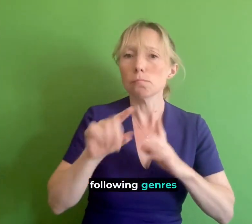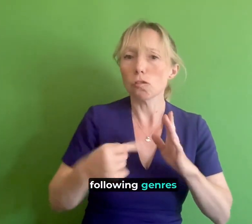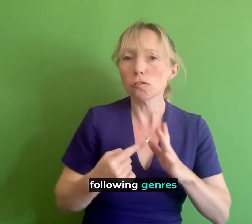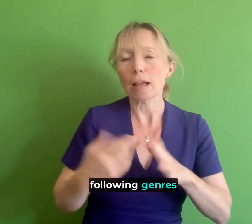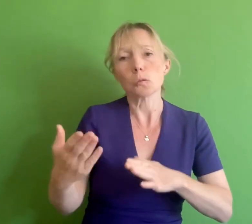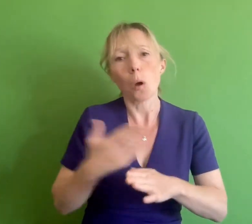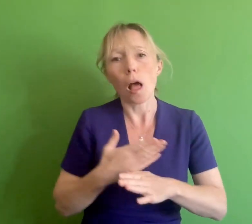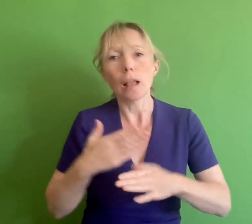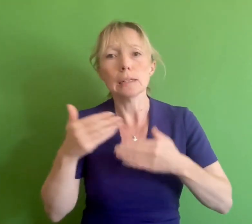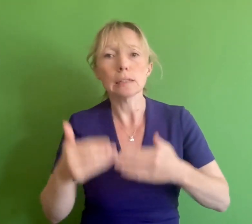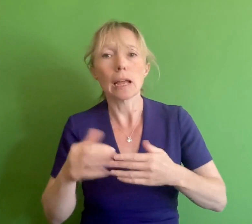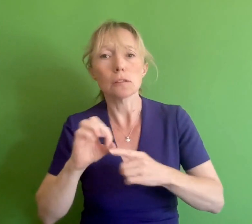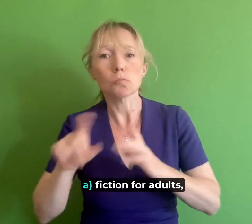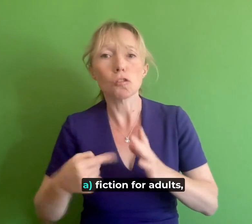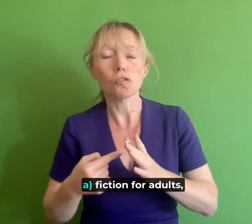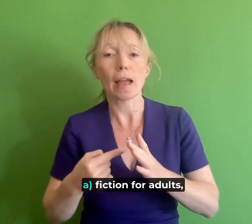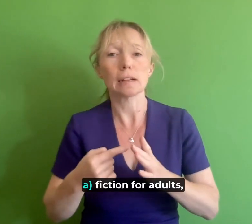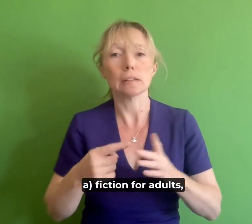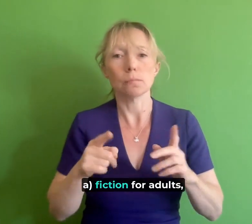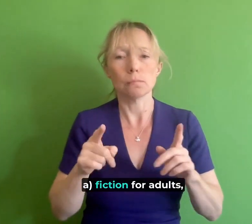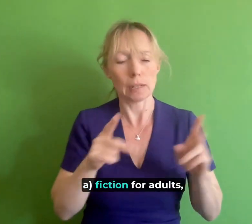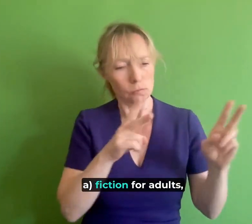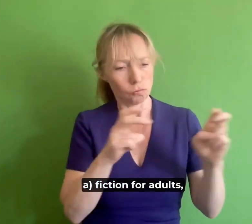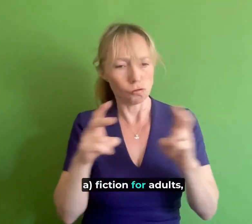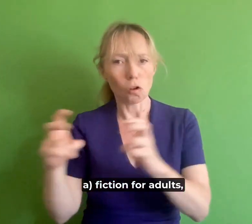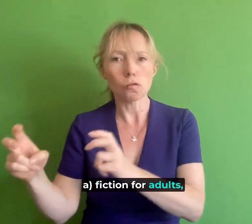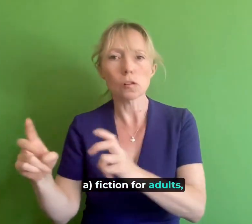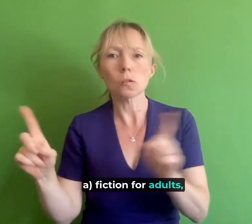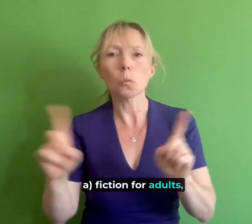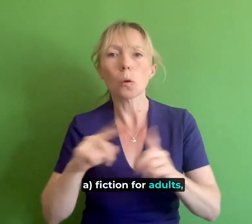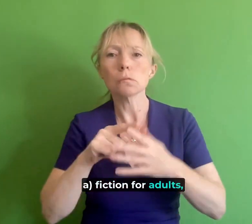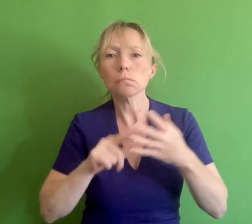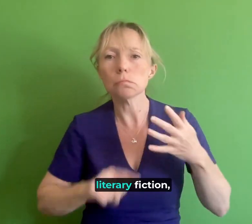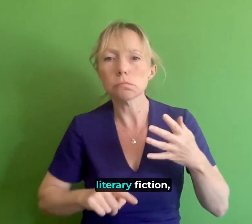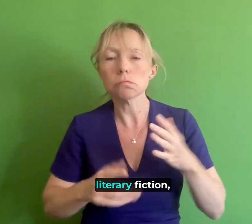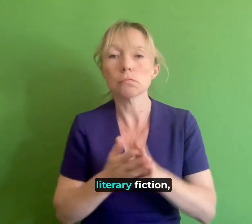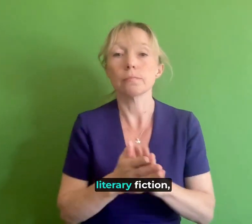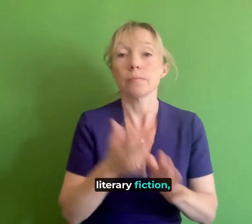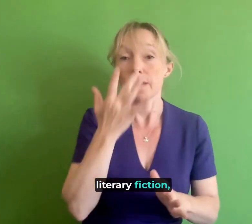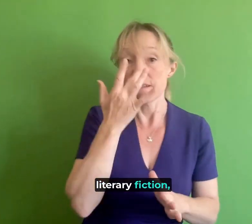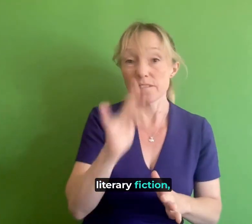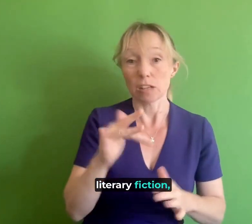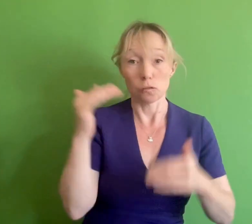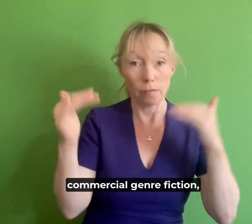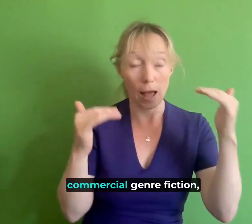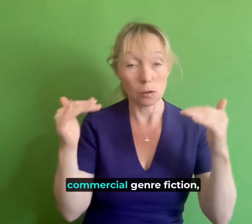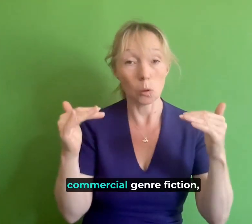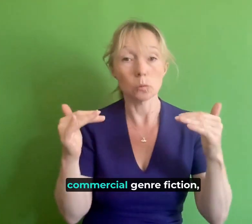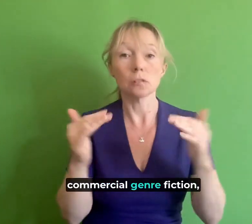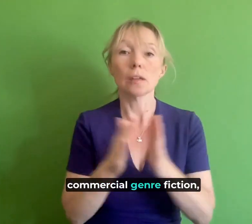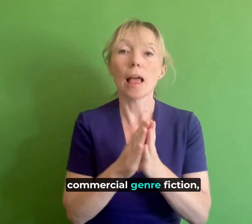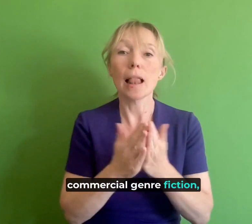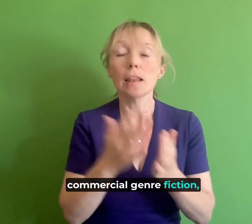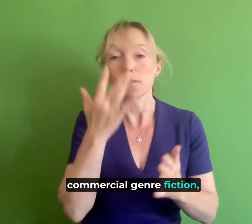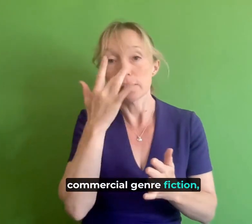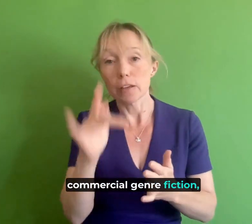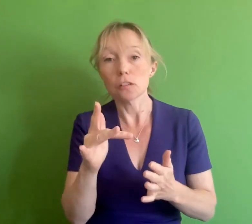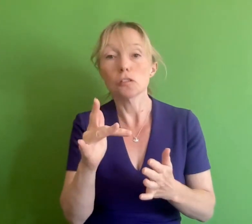genres: A. Fiction for adults, literary fiction, commercial genre fiction,